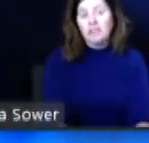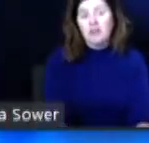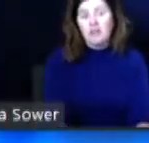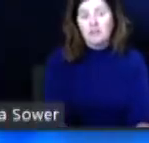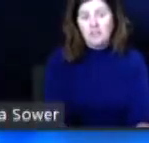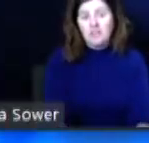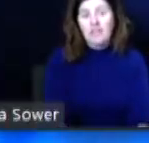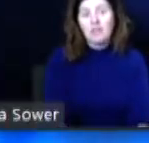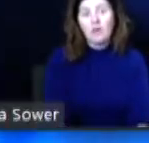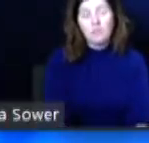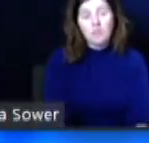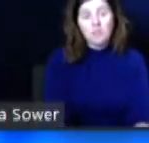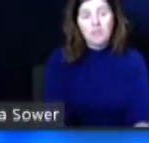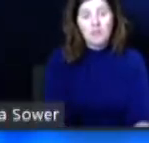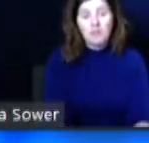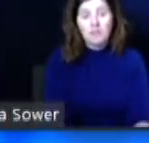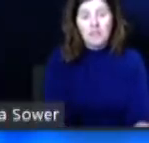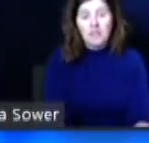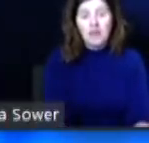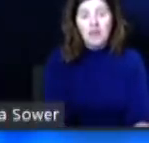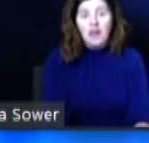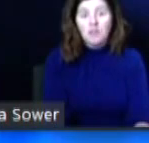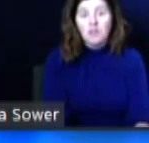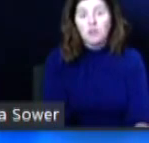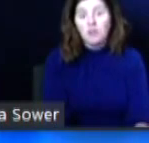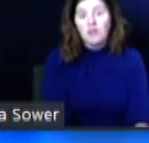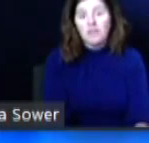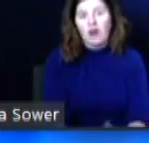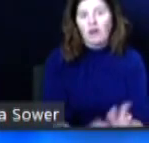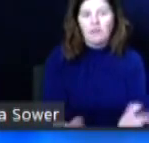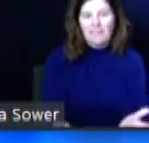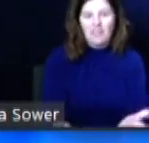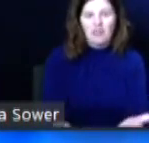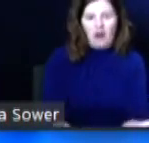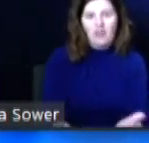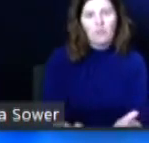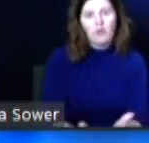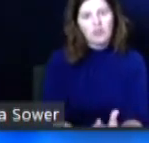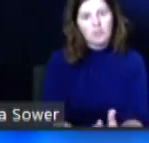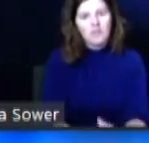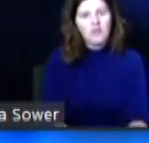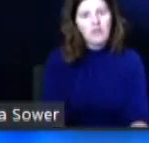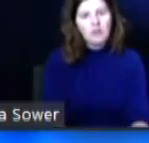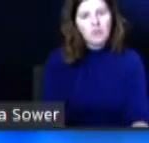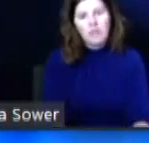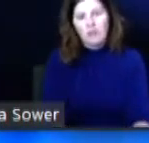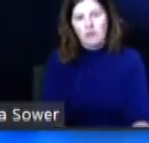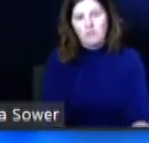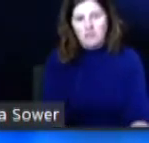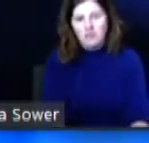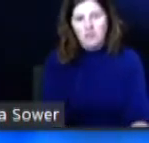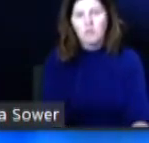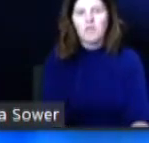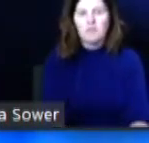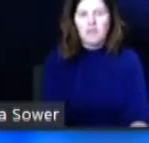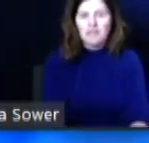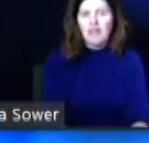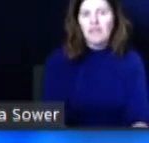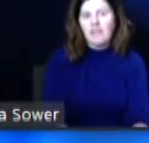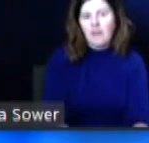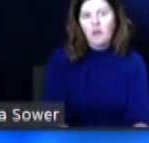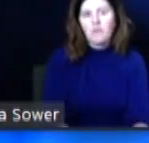for press conferences. I need one to work directly with me, so the two of us are considered on, and we're interpreting for about 20 or 30 minutes or so. 20